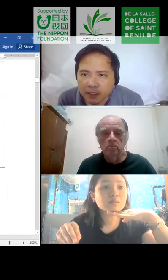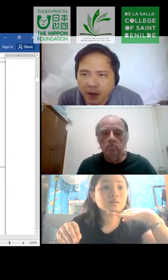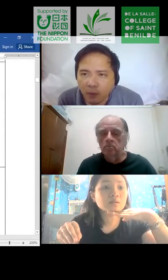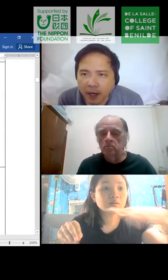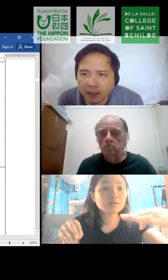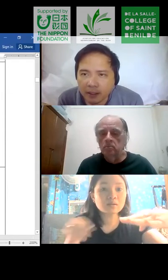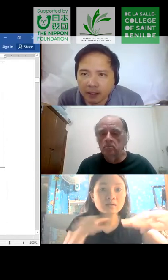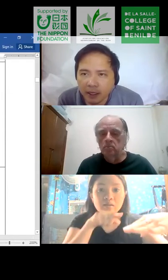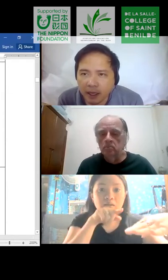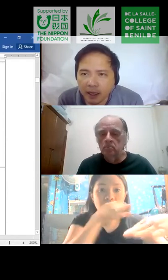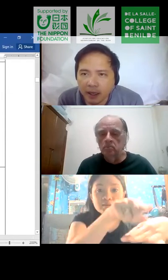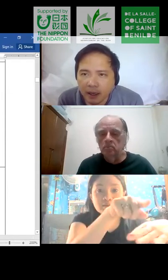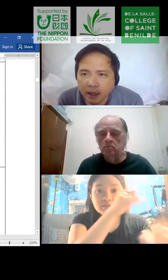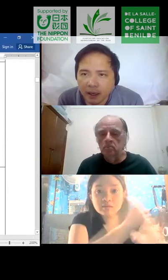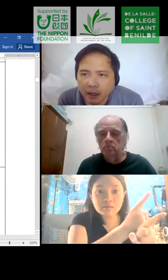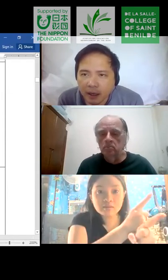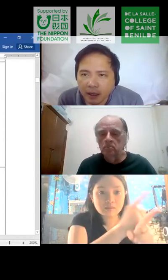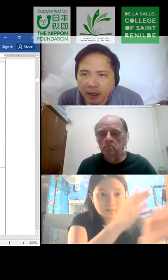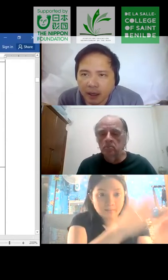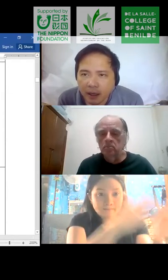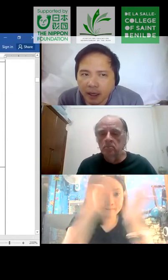for the sign white,